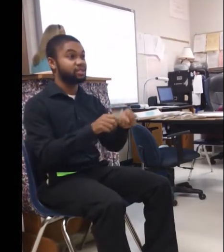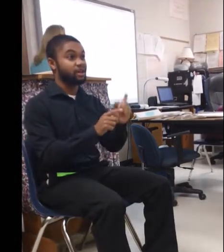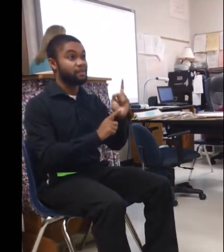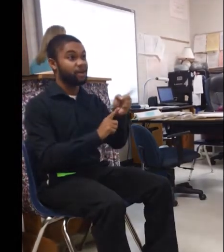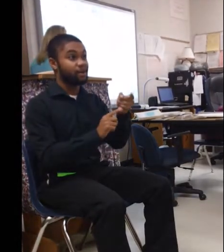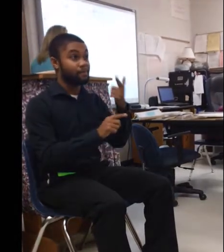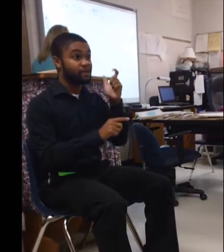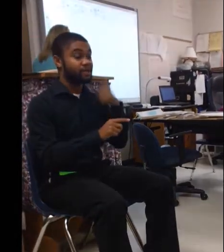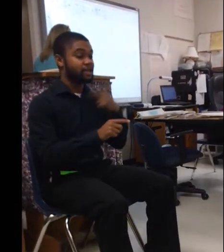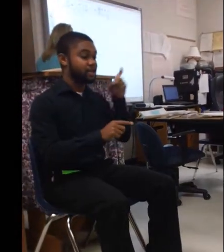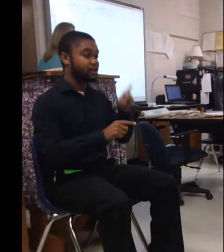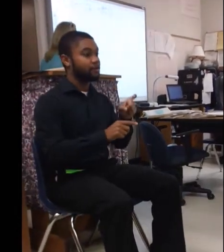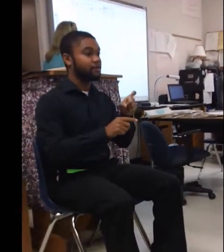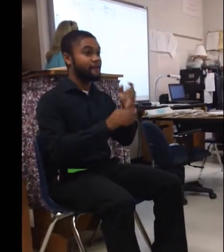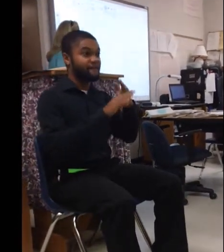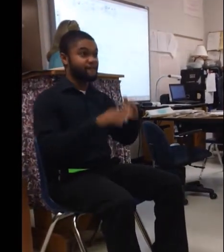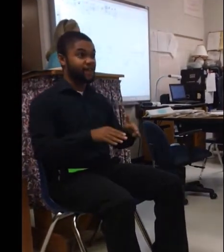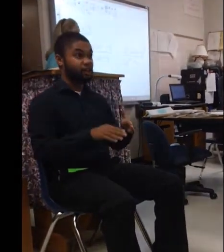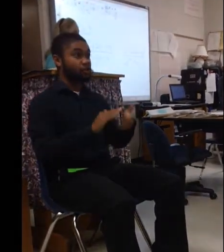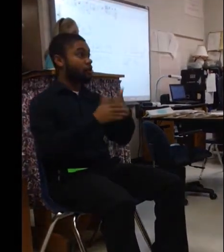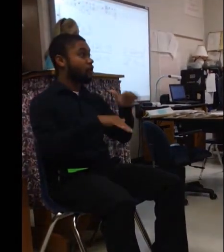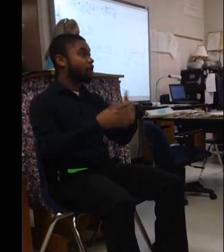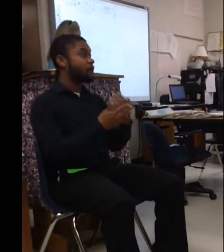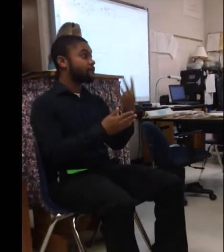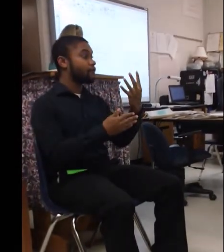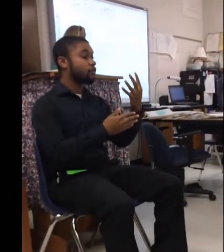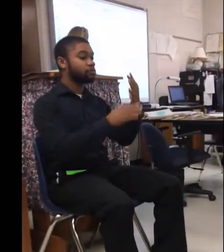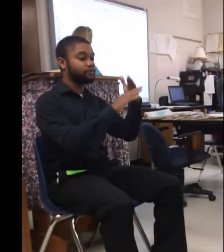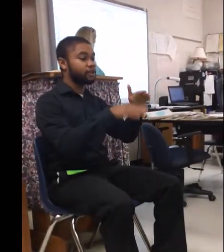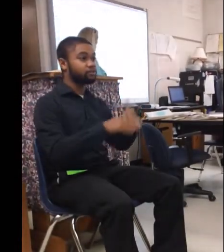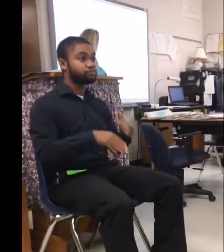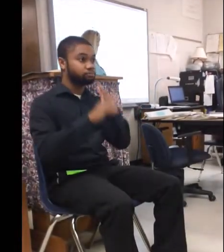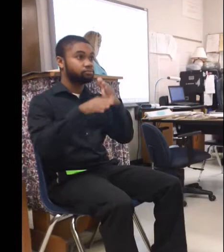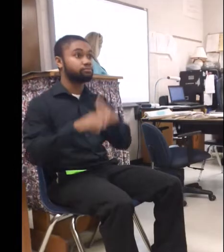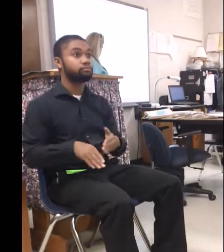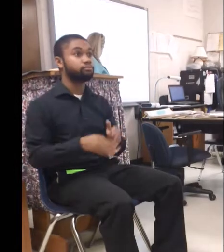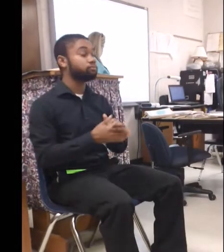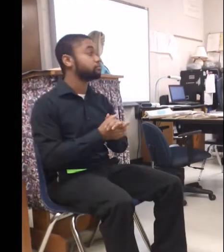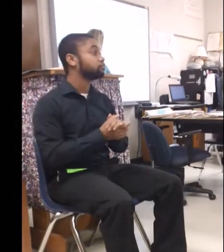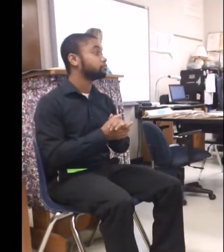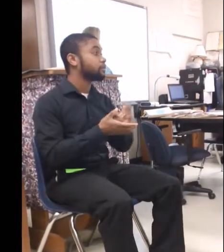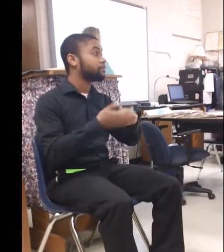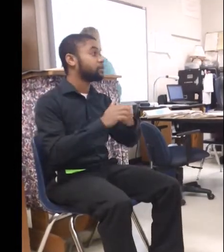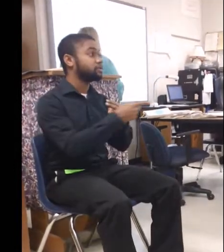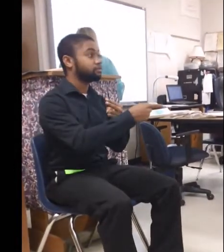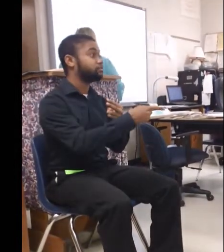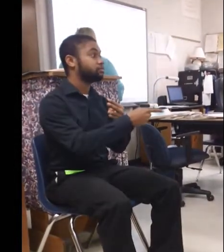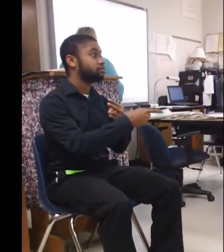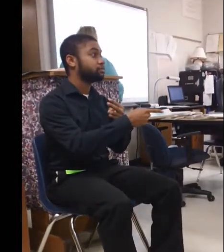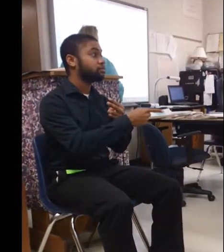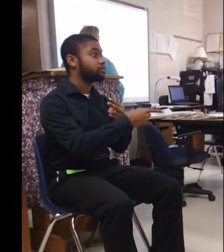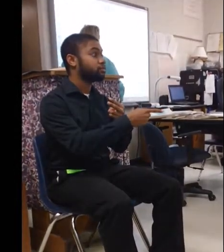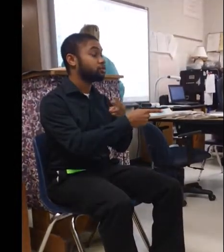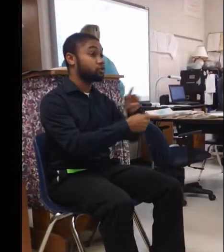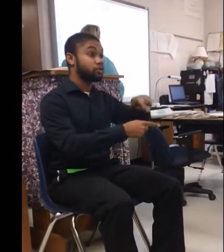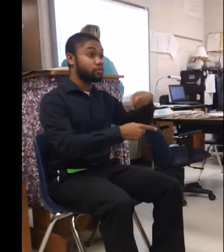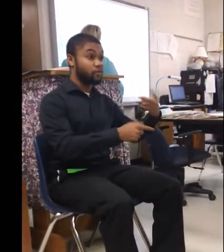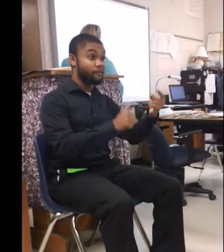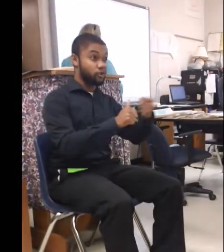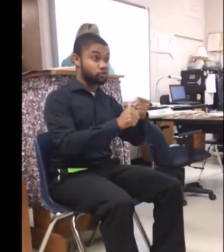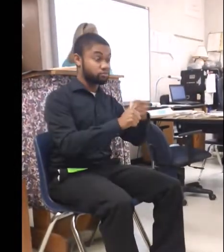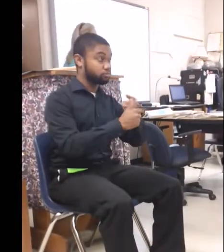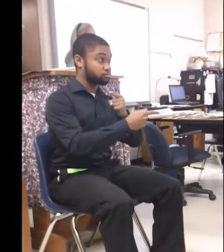4 of those. I got one Okay. more question. Do we take a reciprocal before we start factoring? Oh,